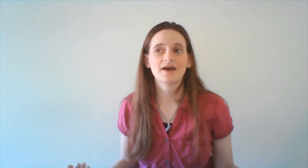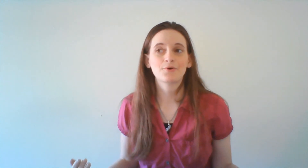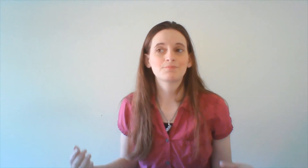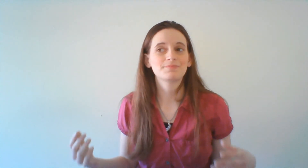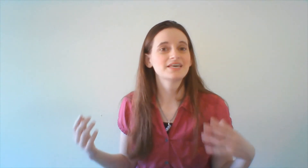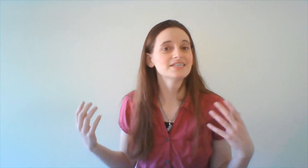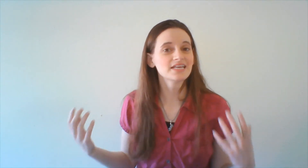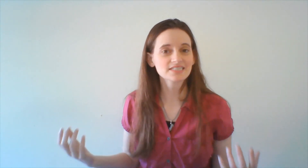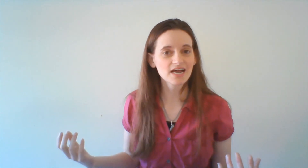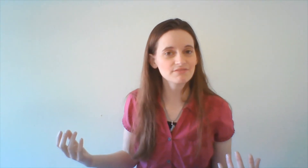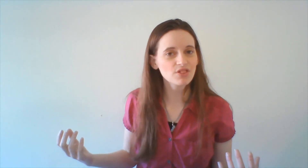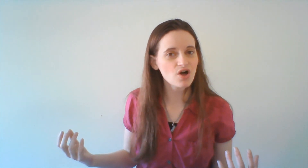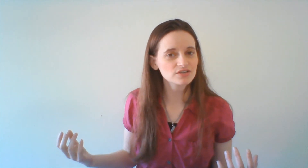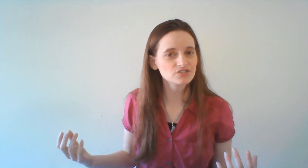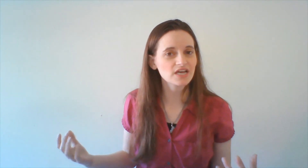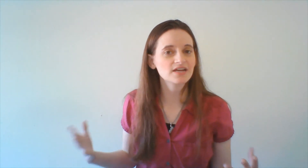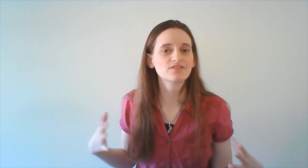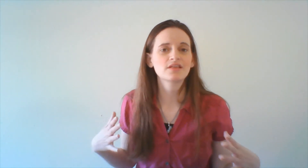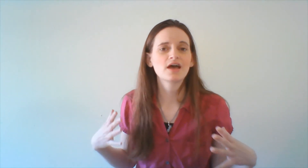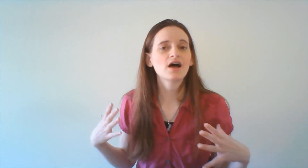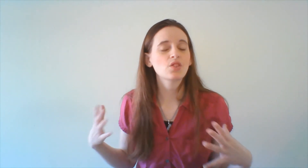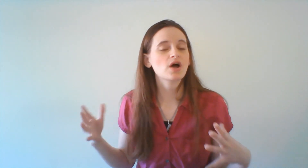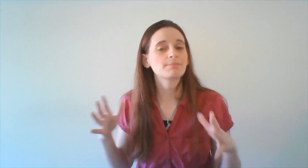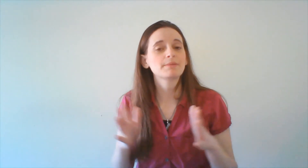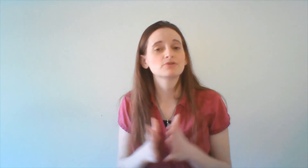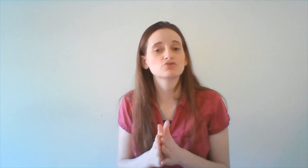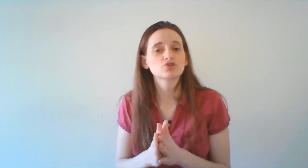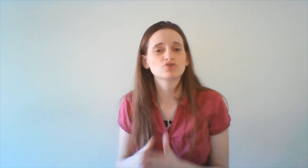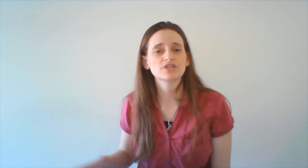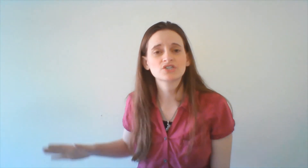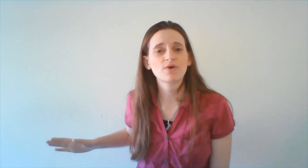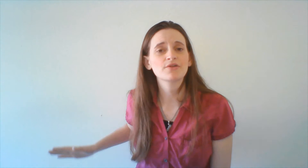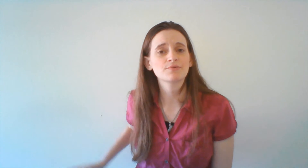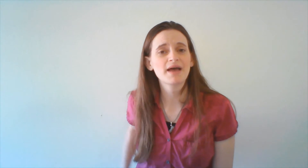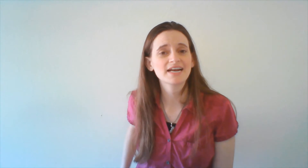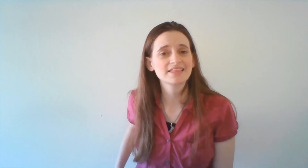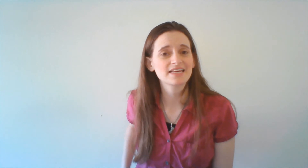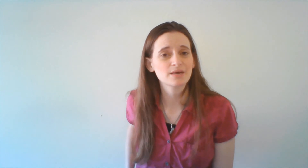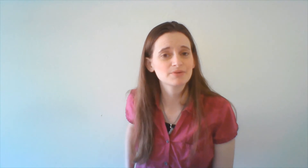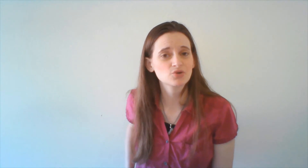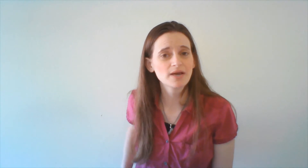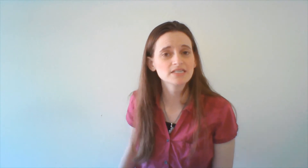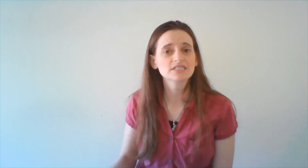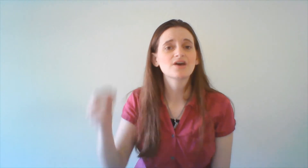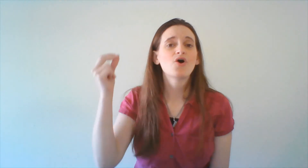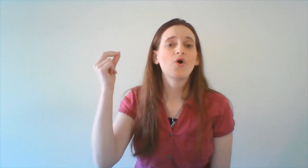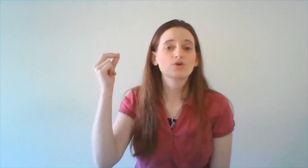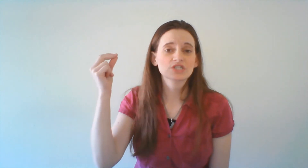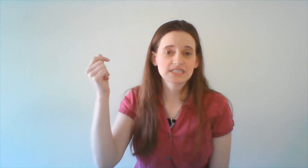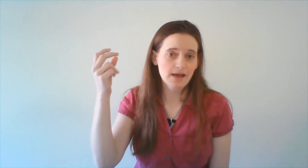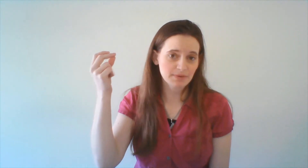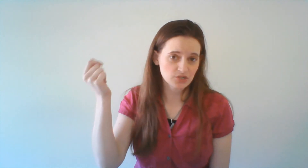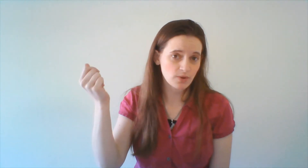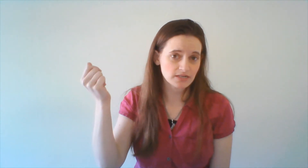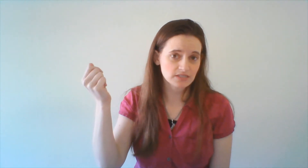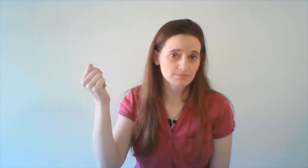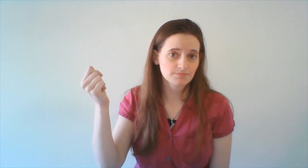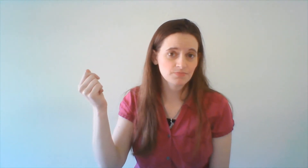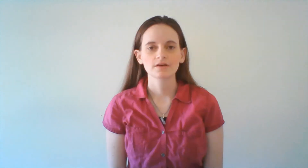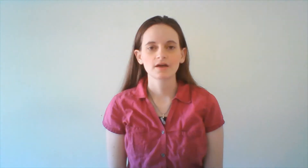Now, because that's kind of a longer sign, a lot of people do shorten it to either patting the hip twice or snapping twice.